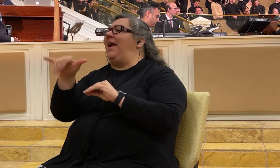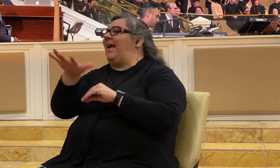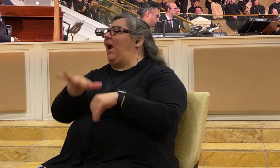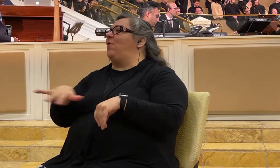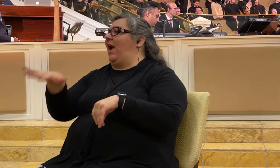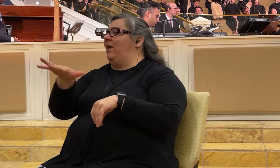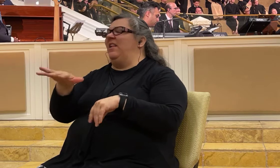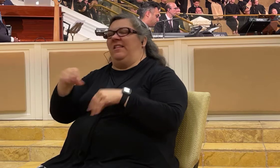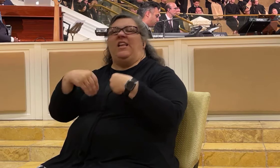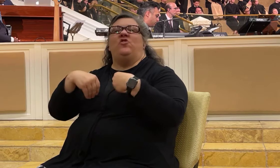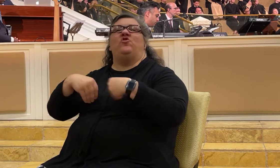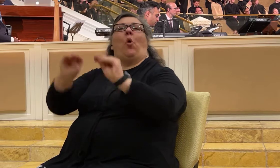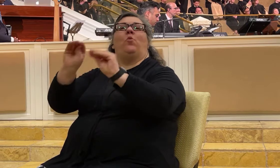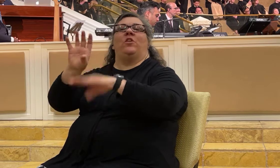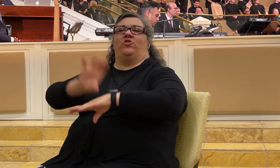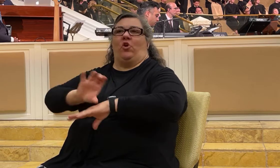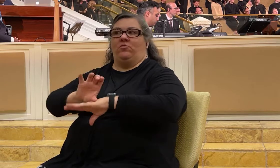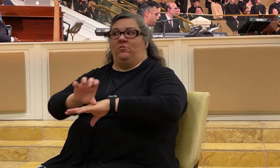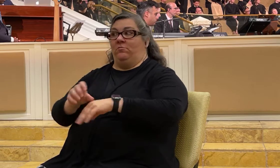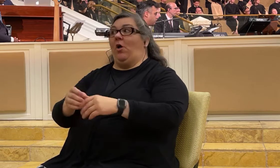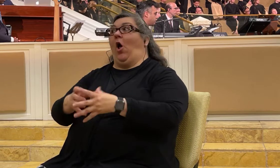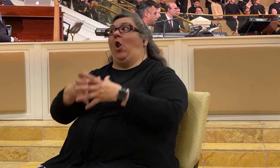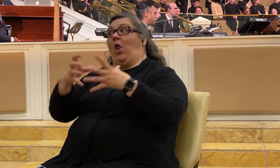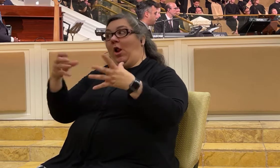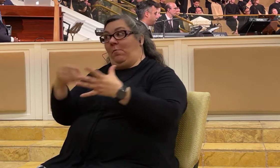church for a lot of money,